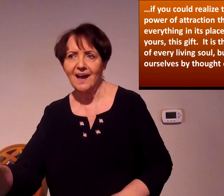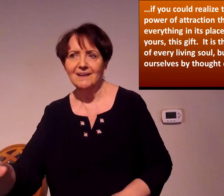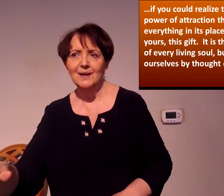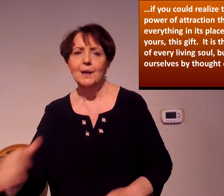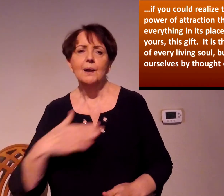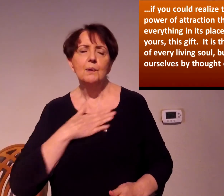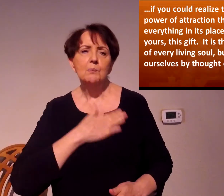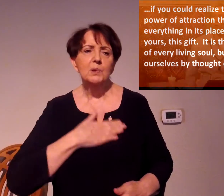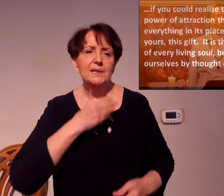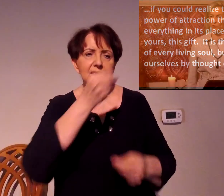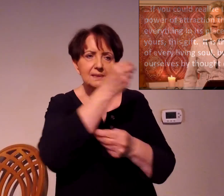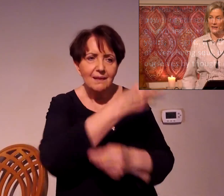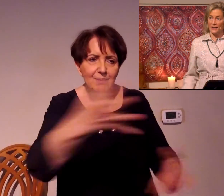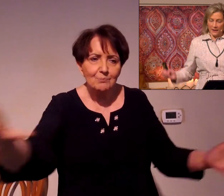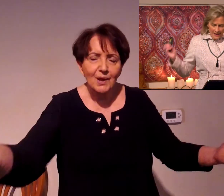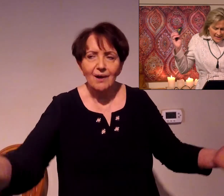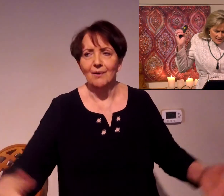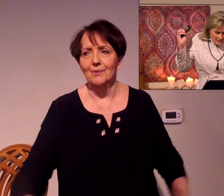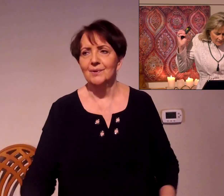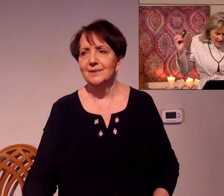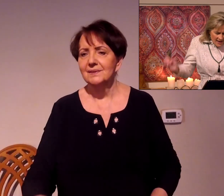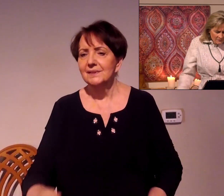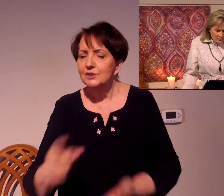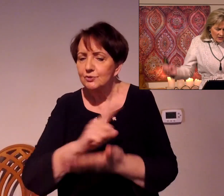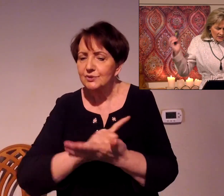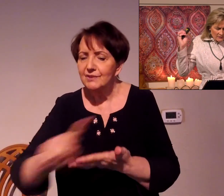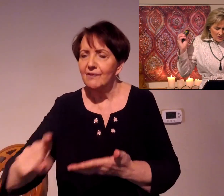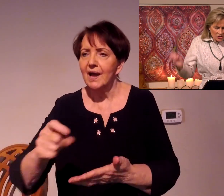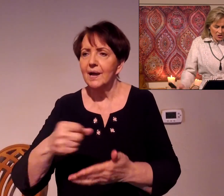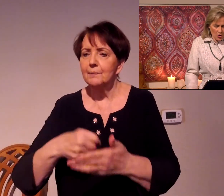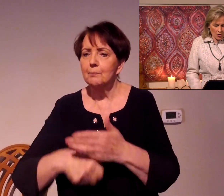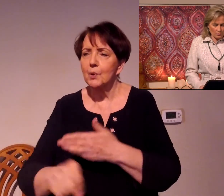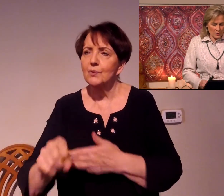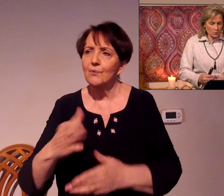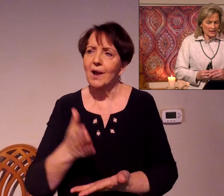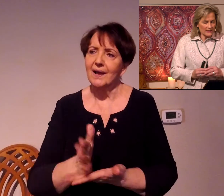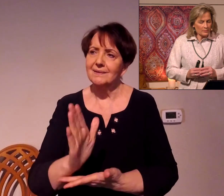this is your divine birthright. It is of every